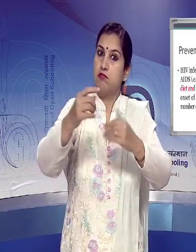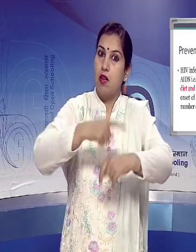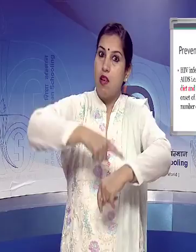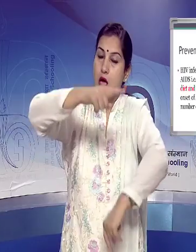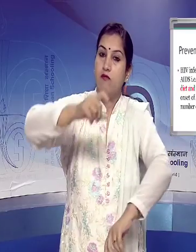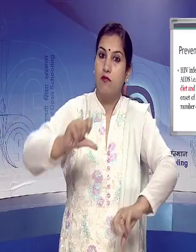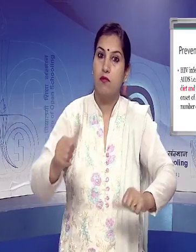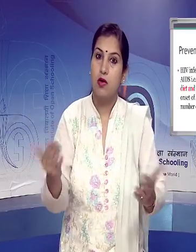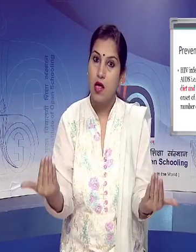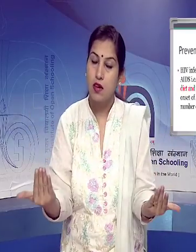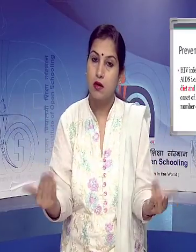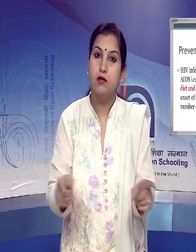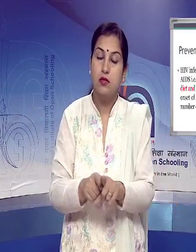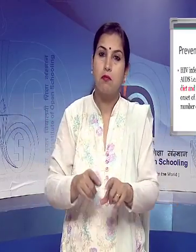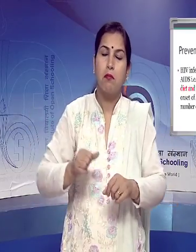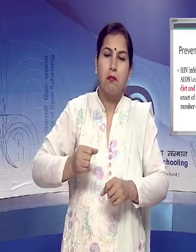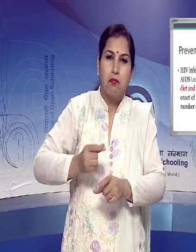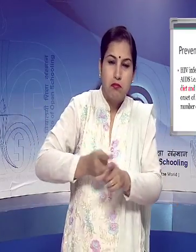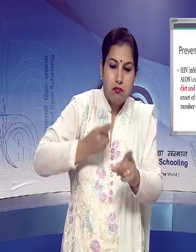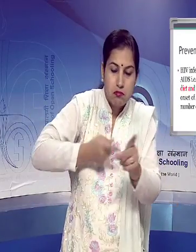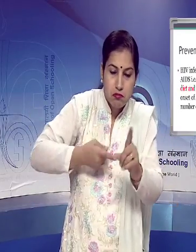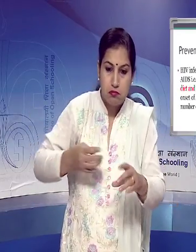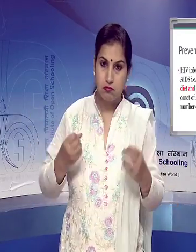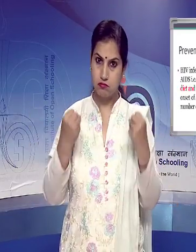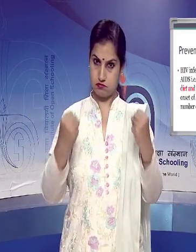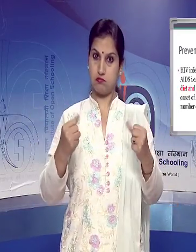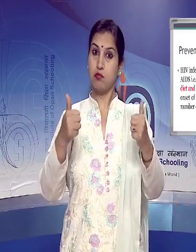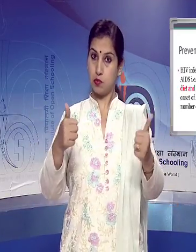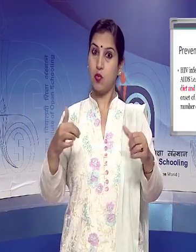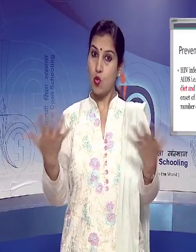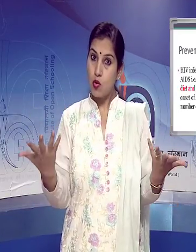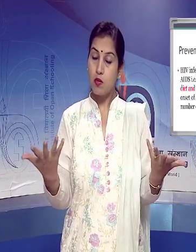and can lead a productive life for a number of years.